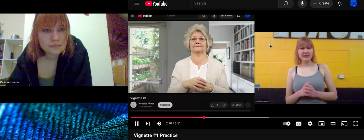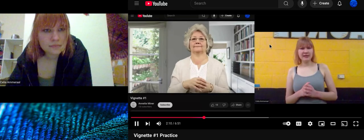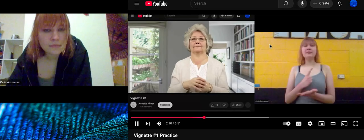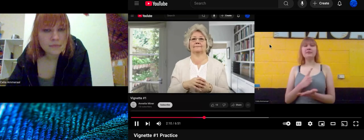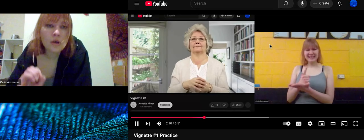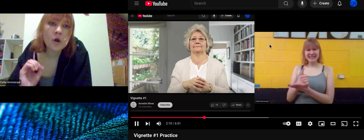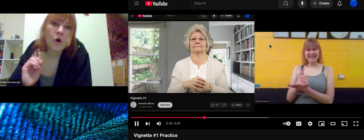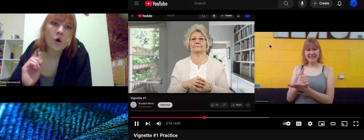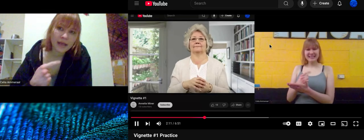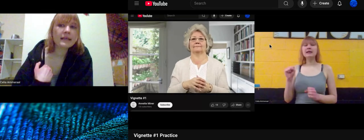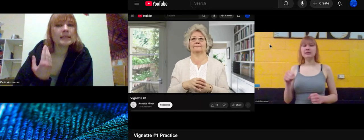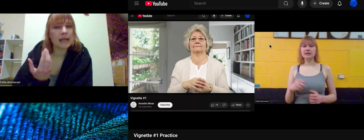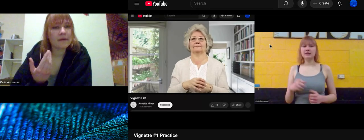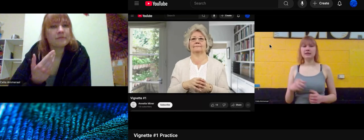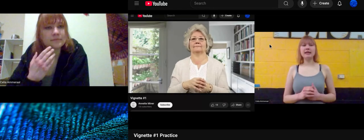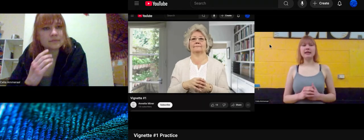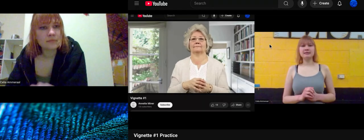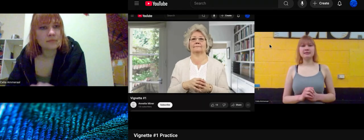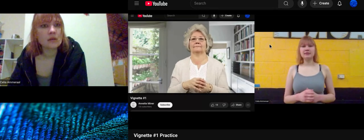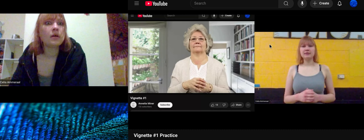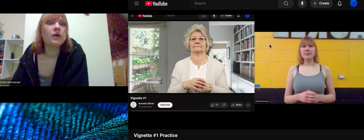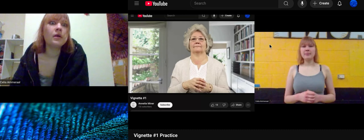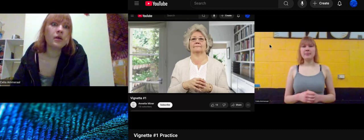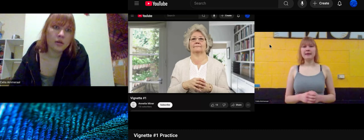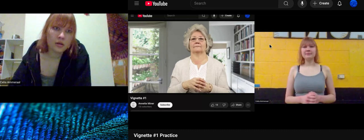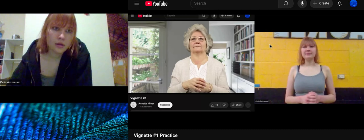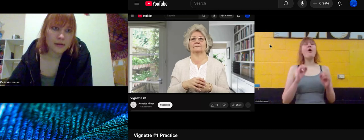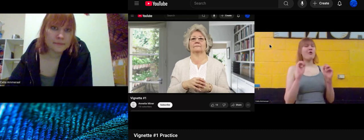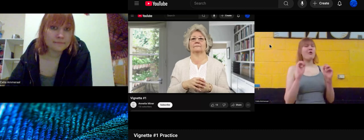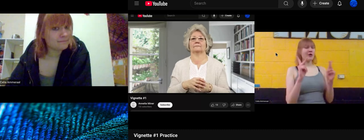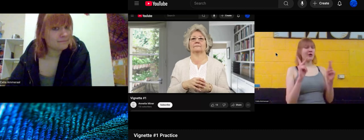Okay, because I had a couple days here, but now I can see your most recent results.